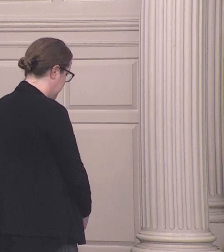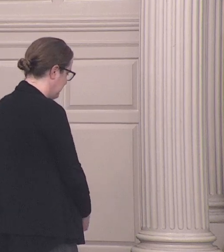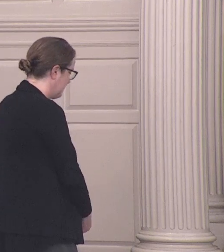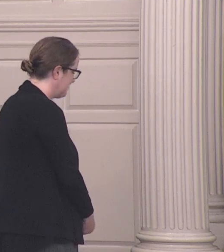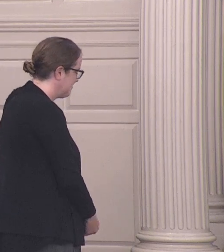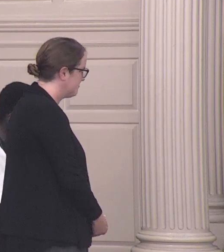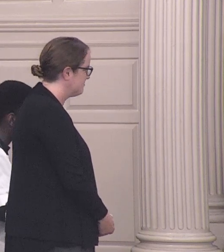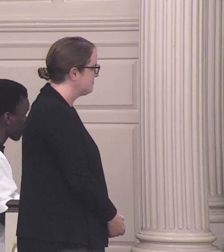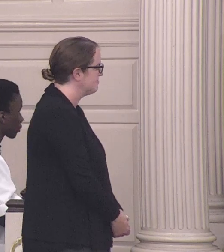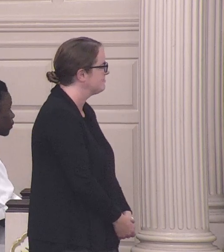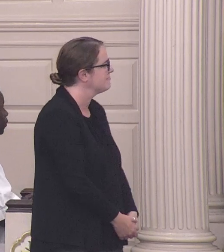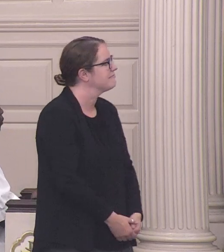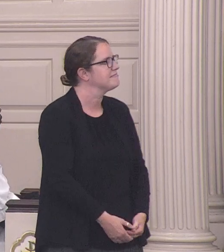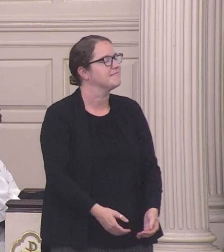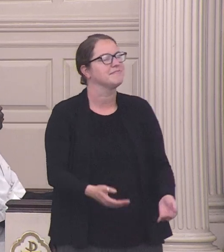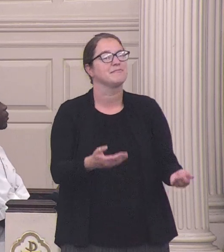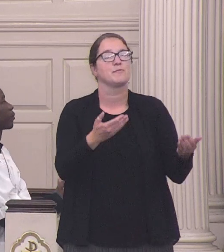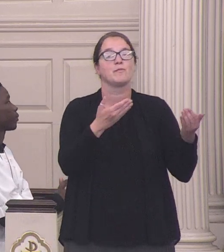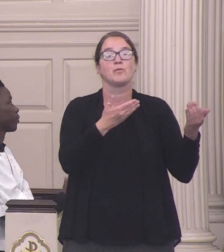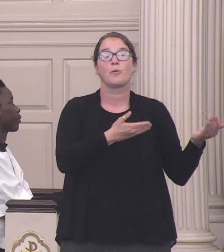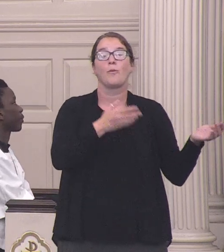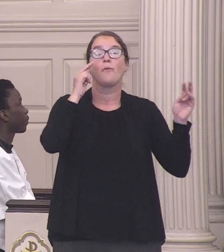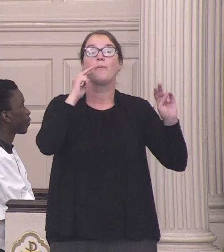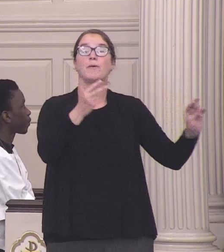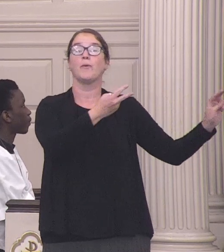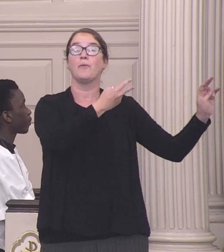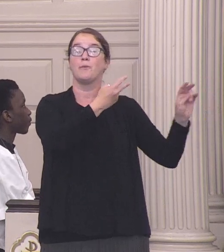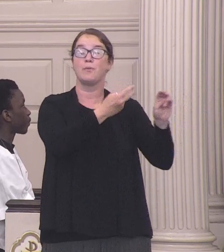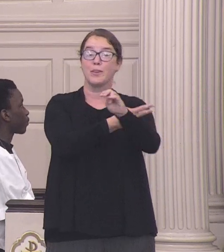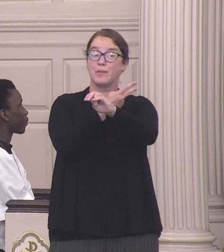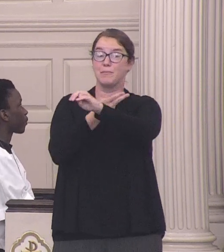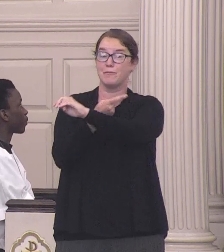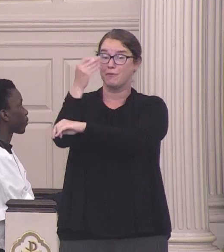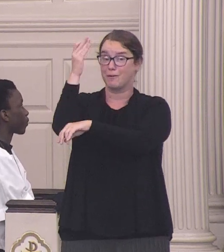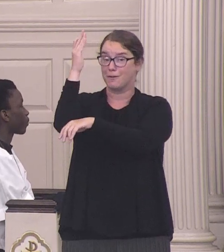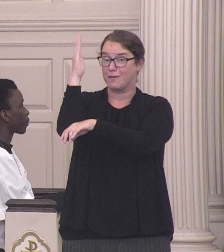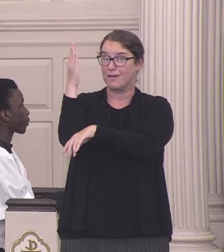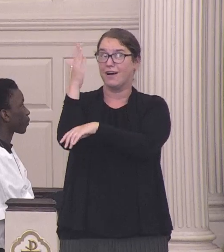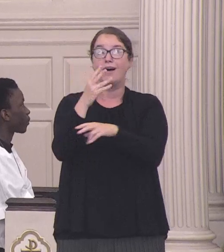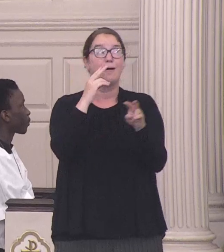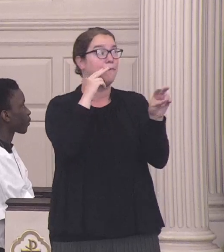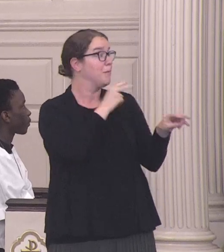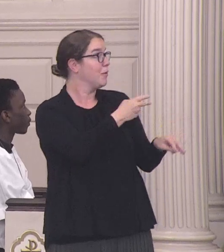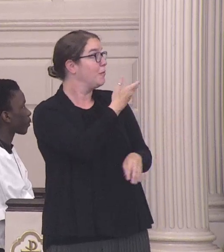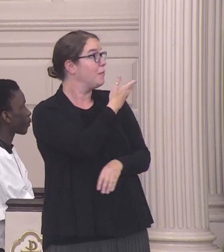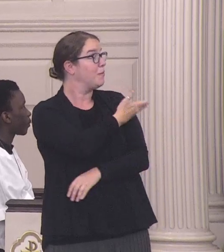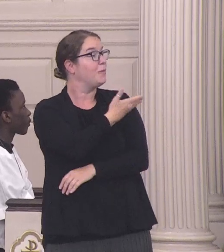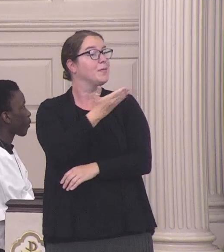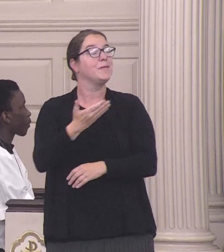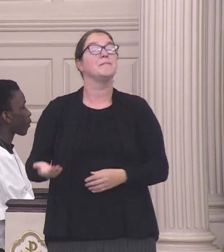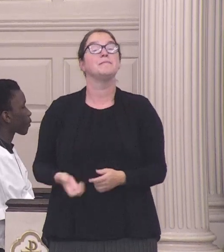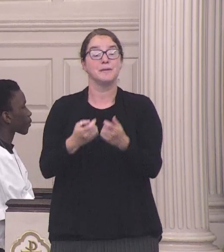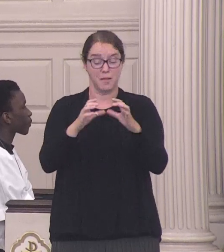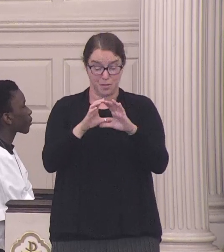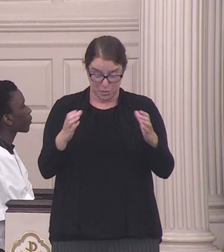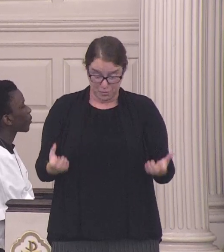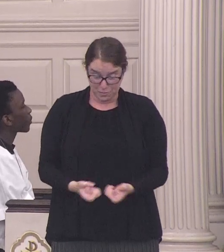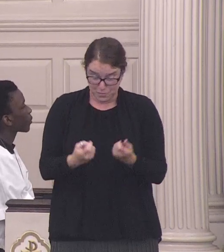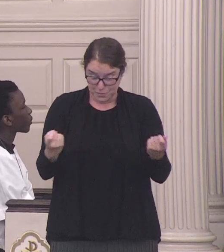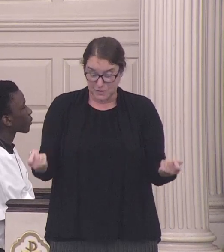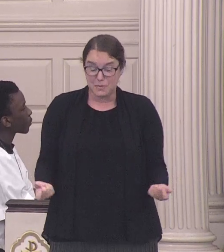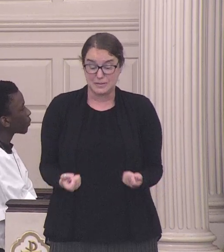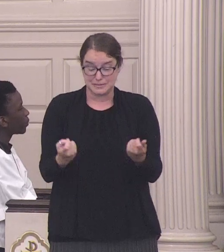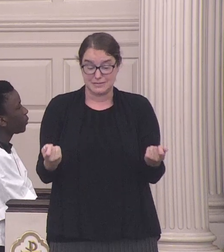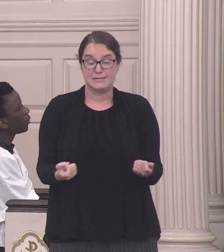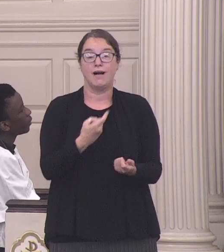Behold the Lamb of God. Behold him who takes away the sins of the world. Blessed are those